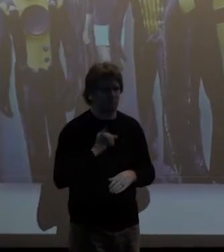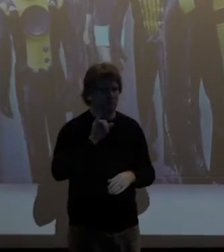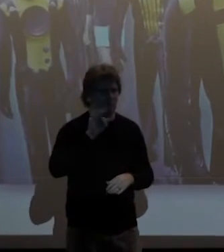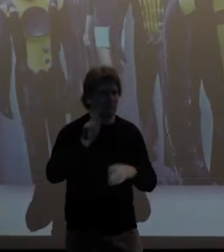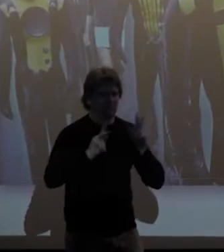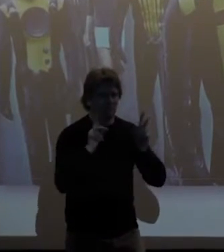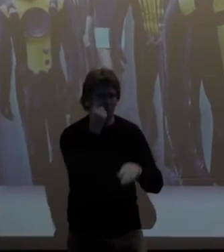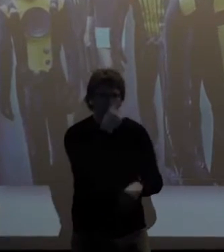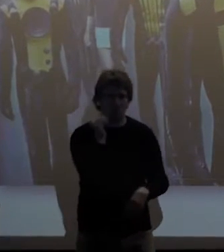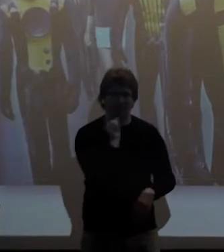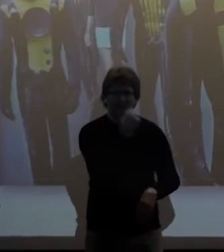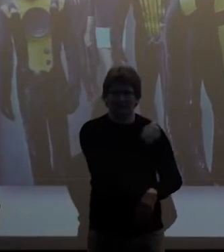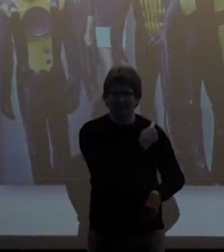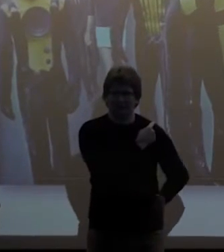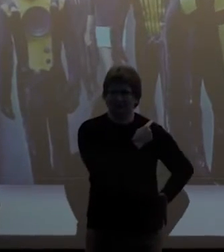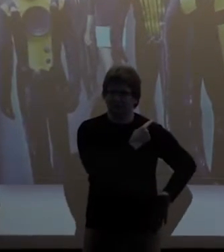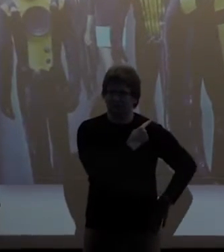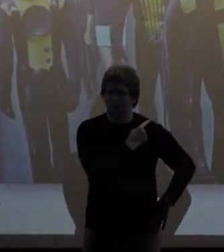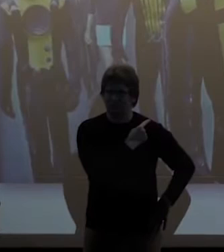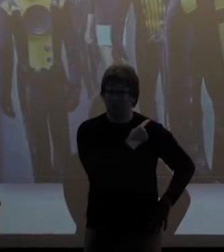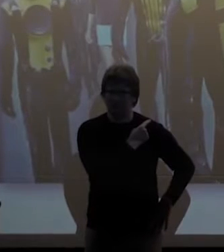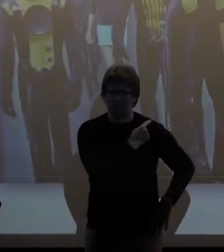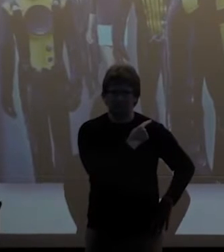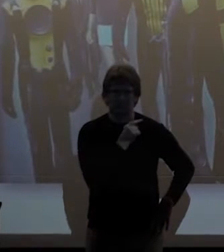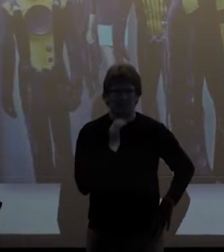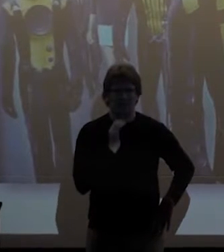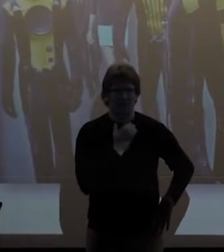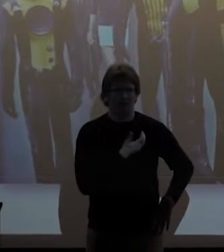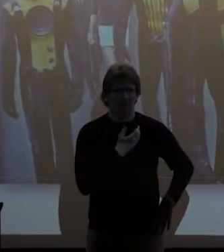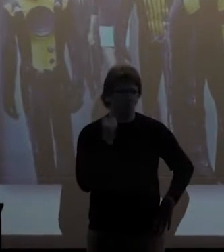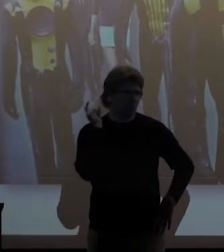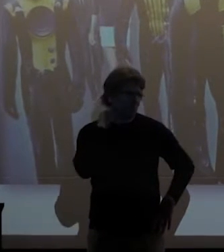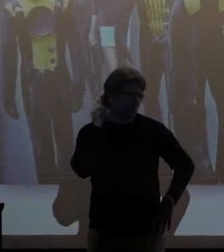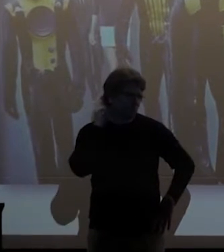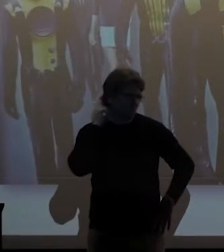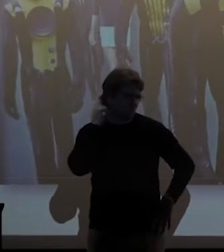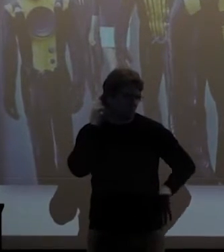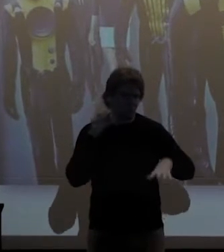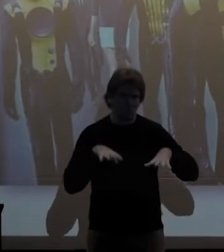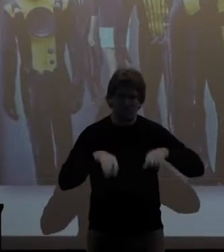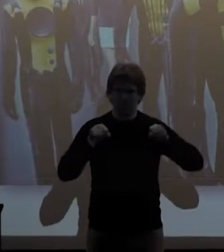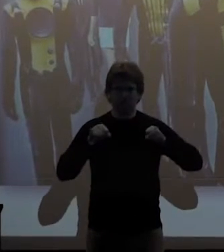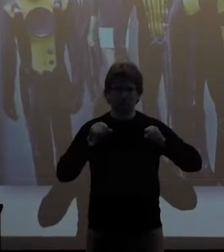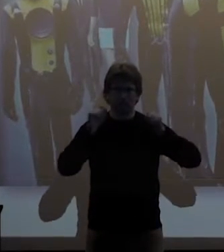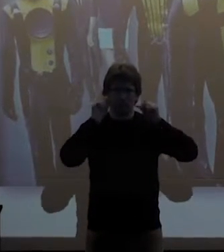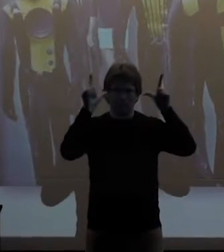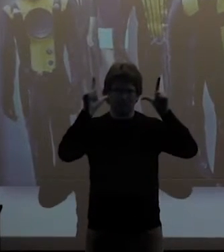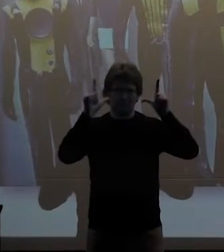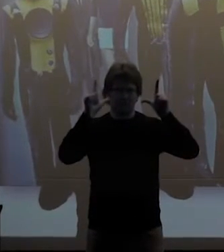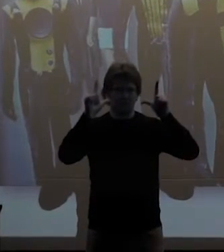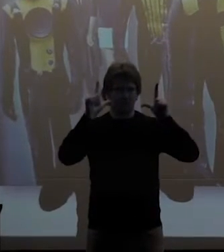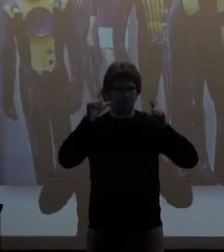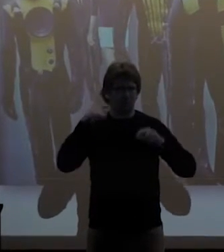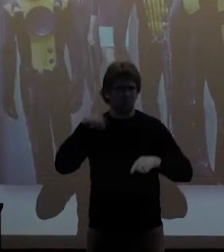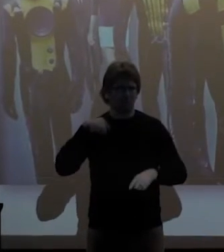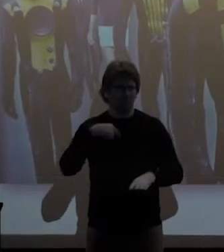But if you were looking at a group of people that looked like this, our reptilian brain instantly kicks